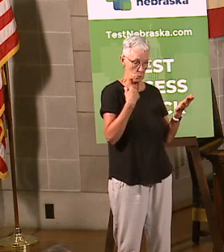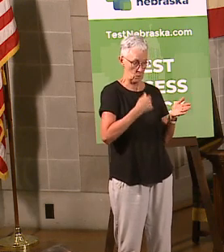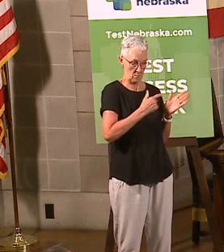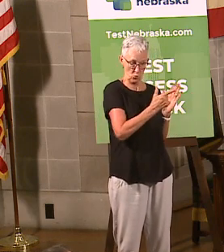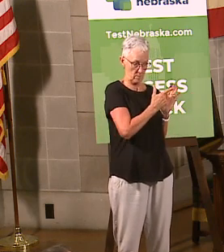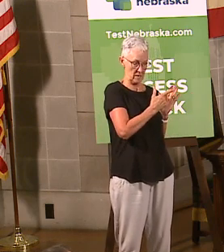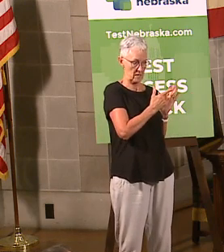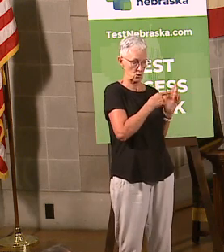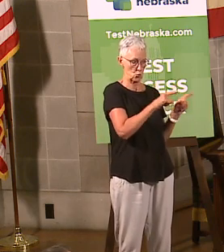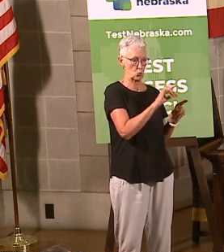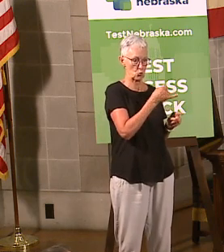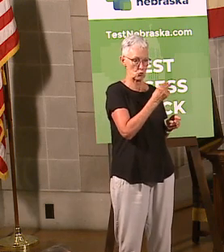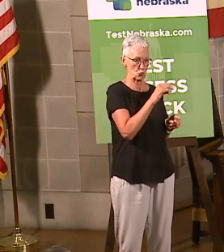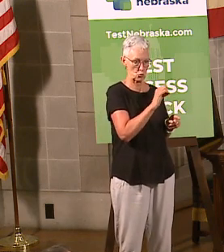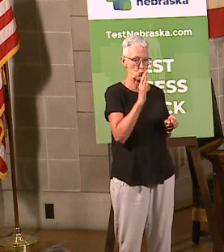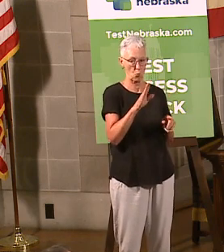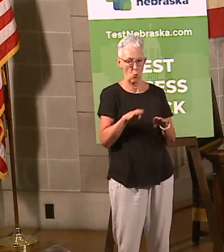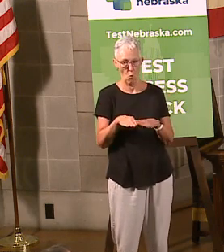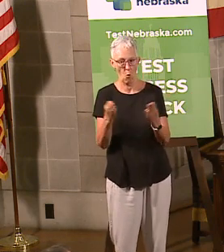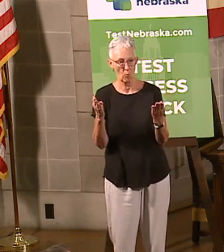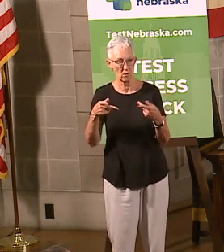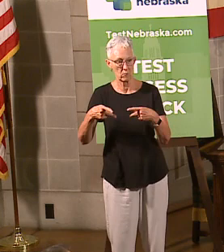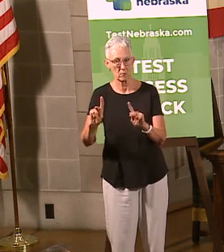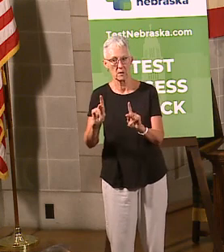We're allowing them now in the month of July.